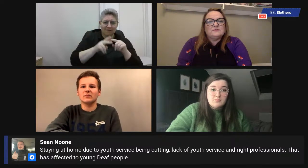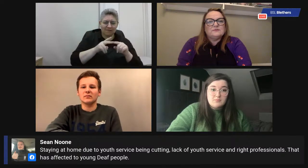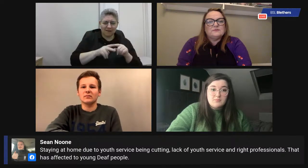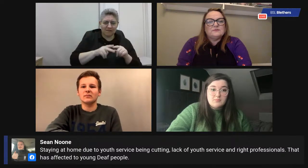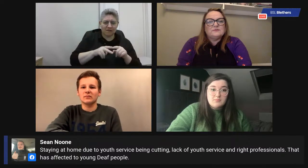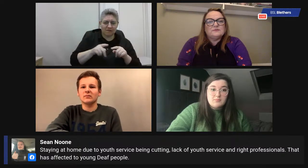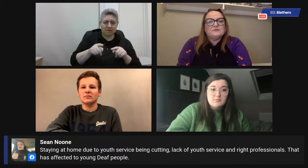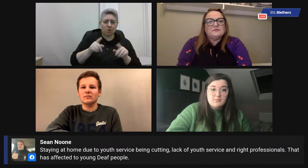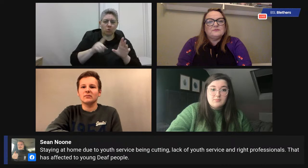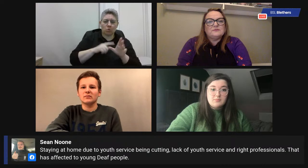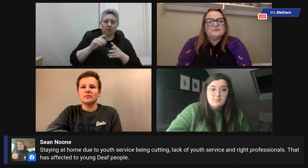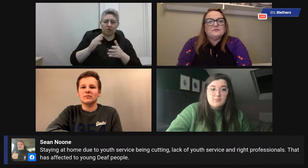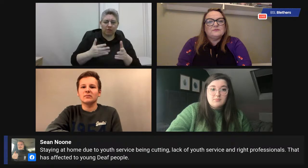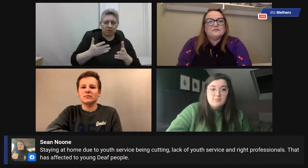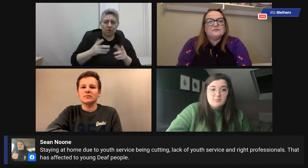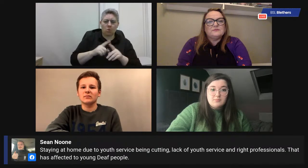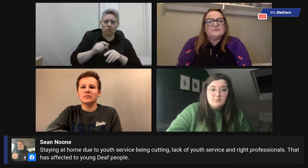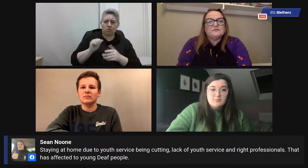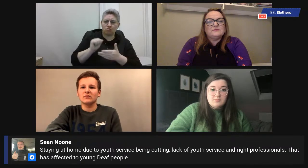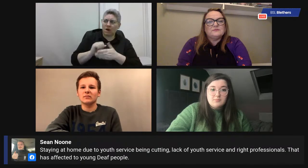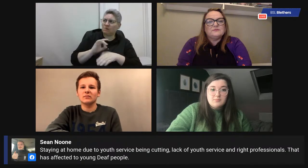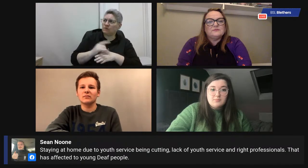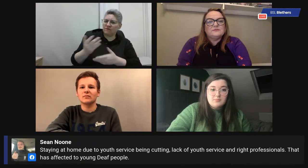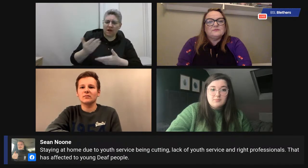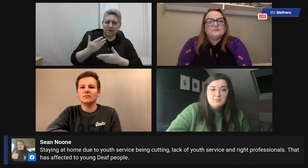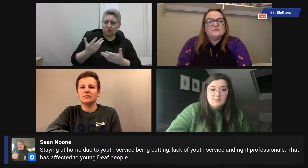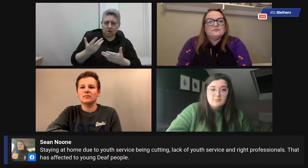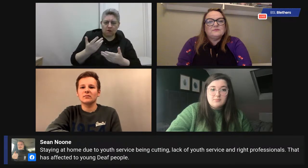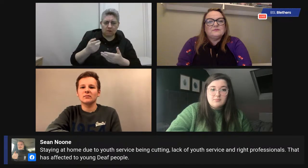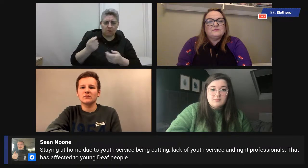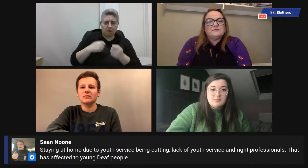affected young deaf people.